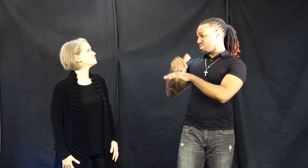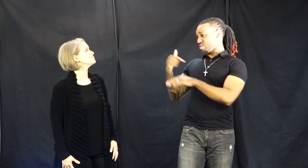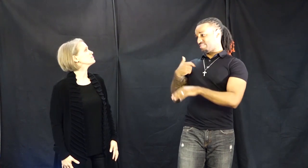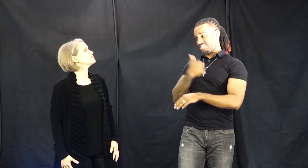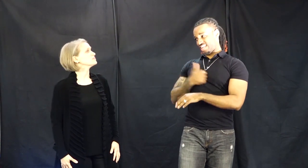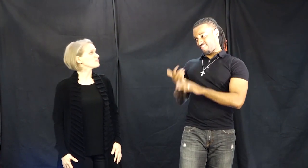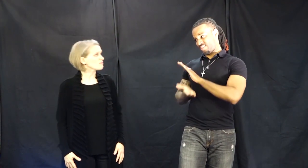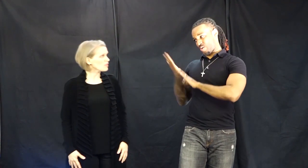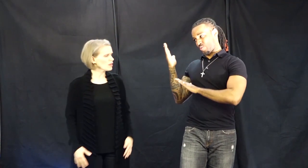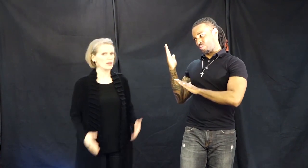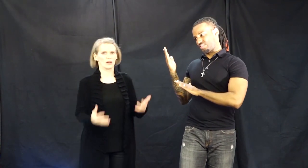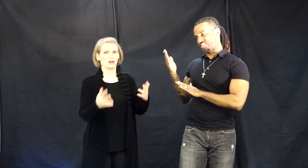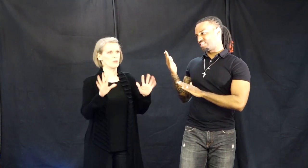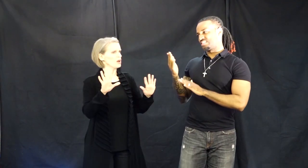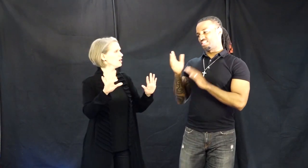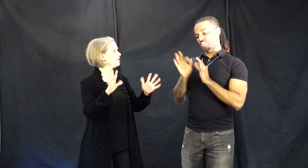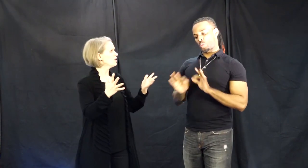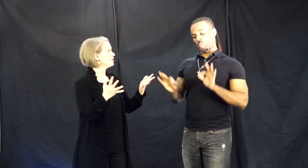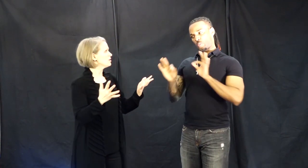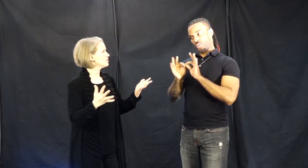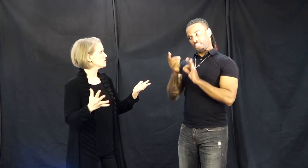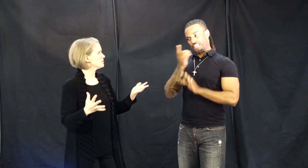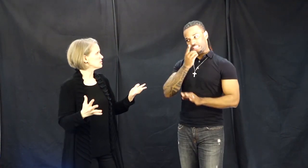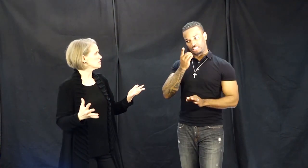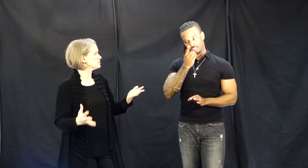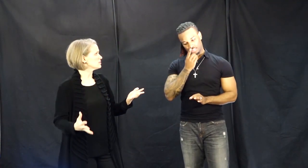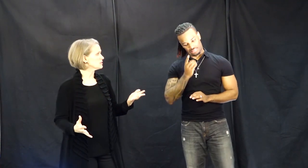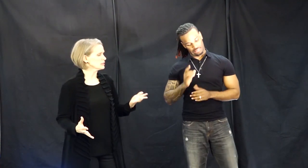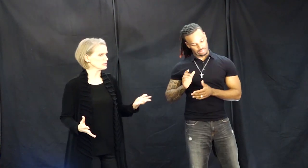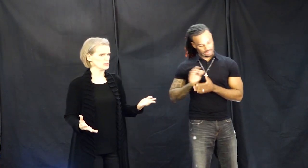But decisions are happening over dinner.